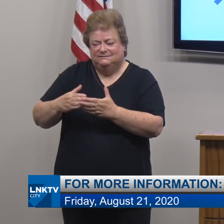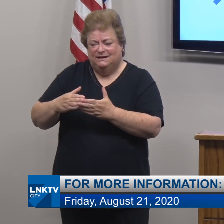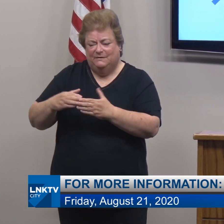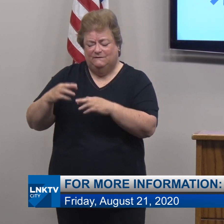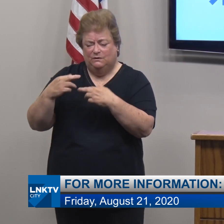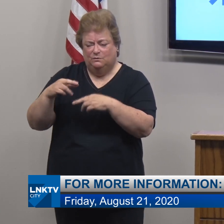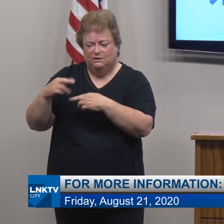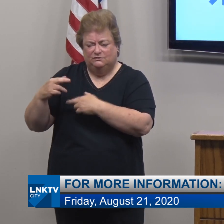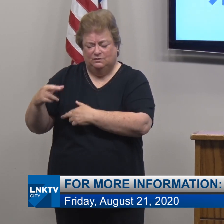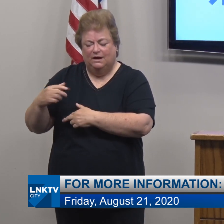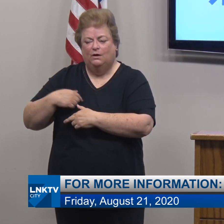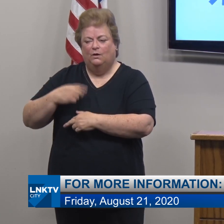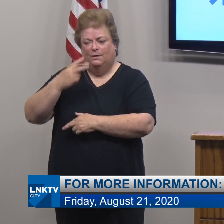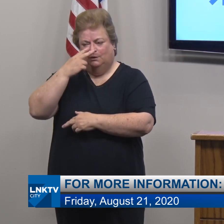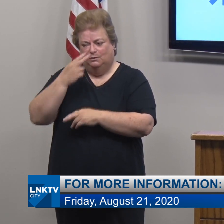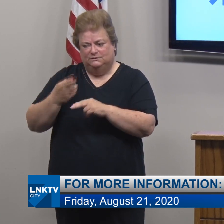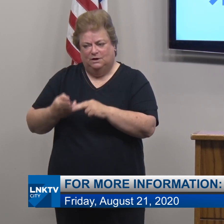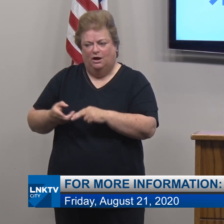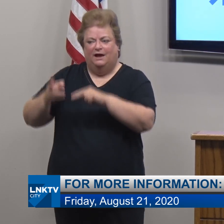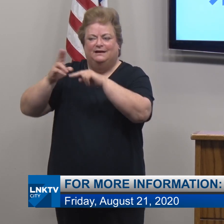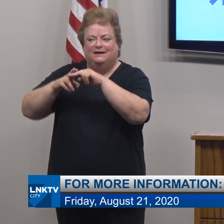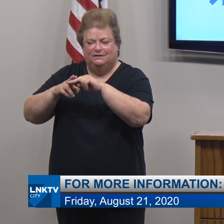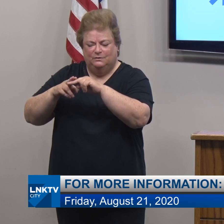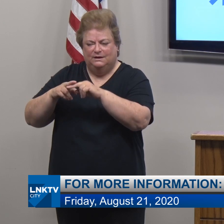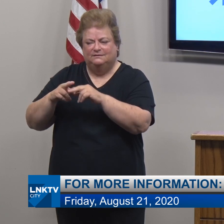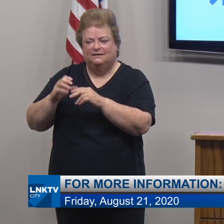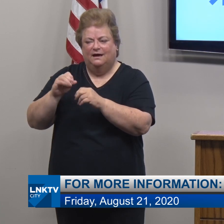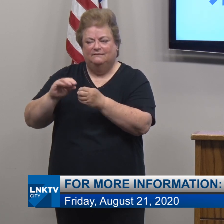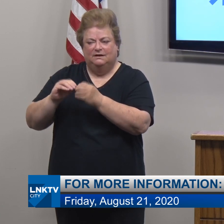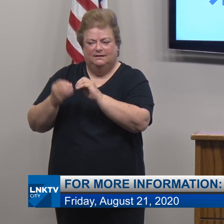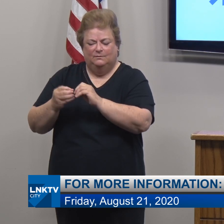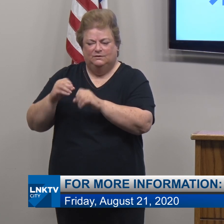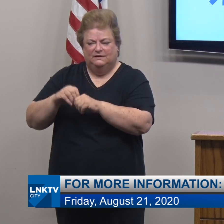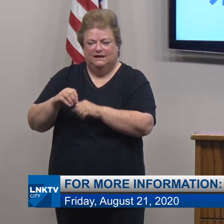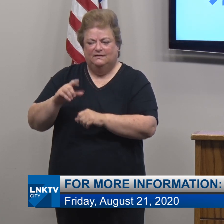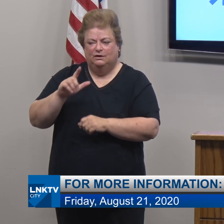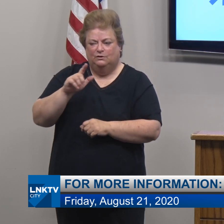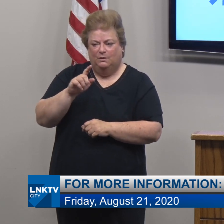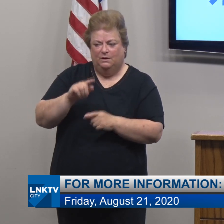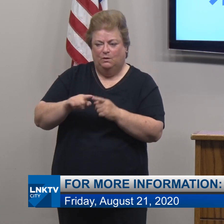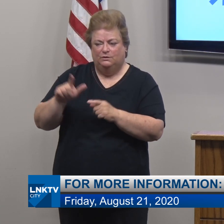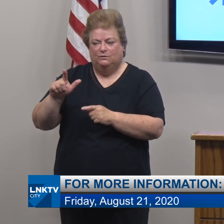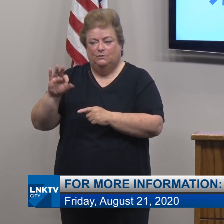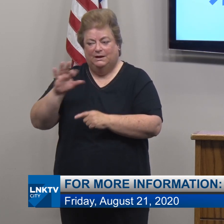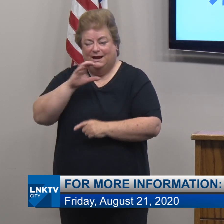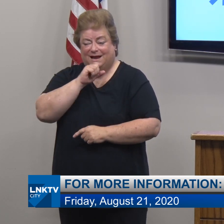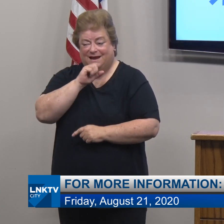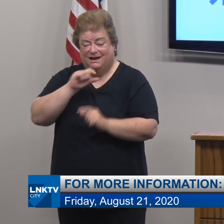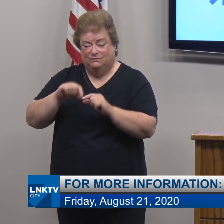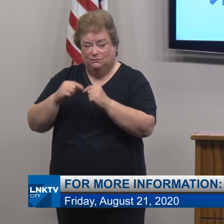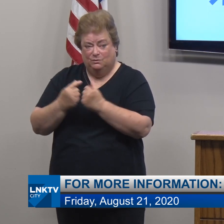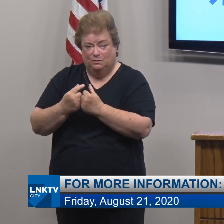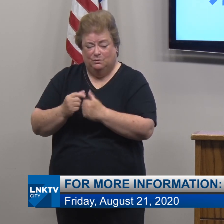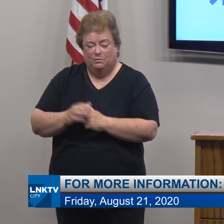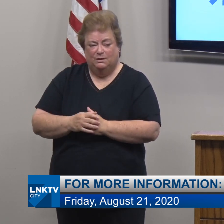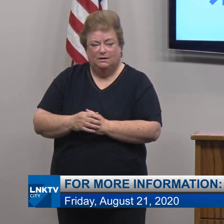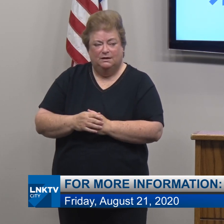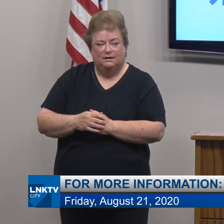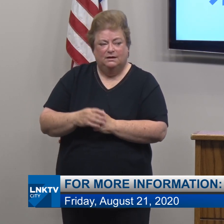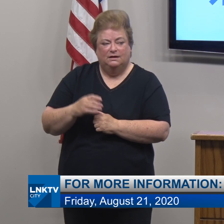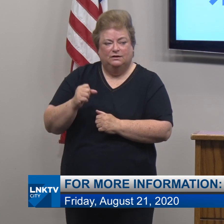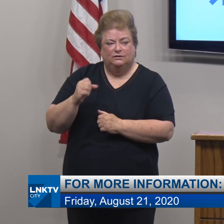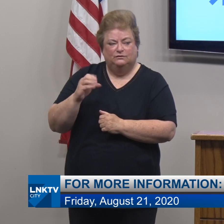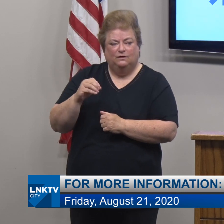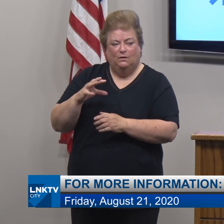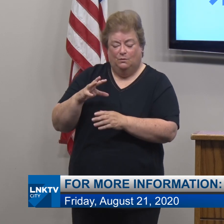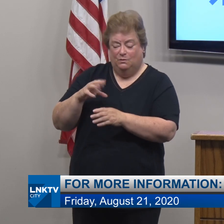in cases in the 21 to 29 age group. With more education and enforcement, the percentage of cases in